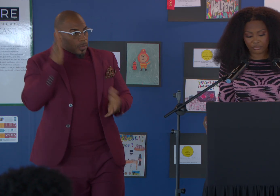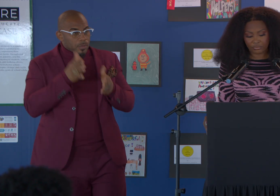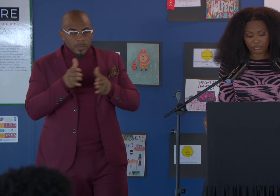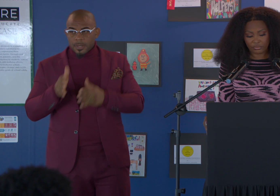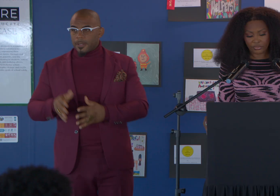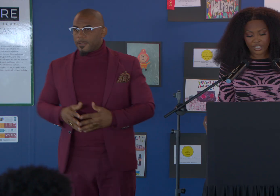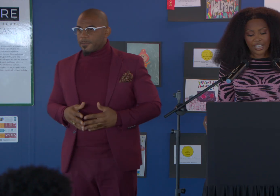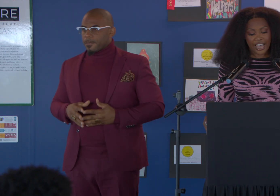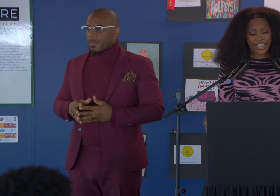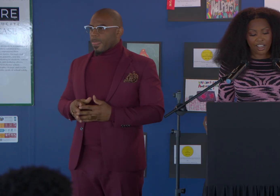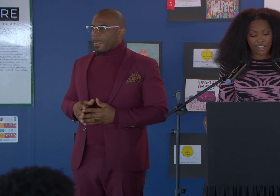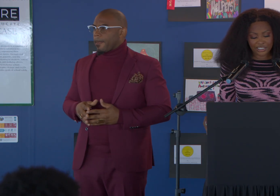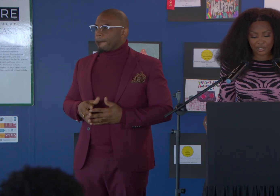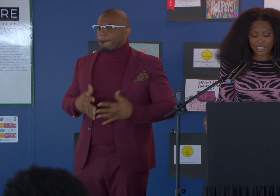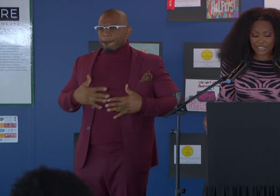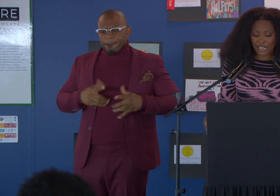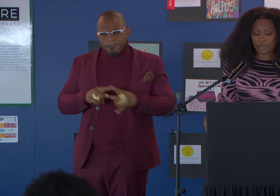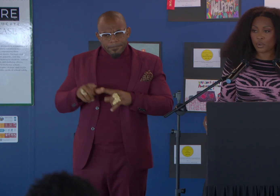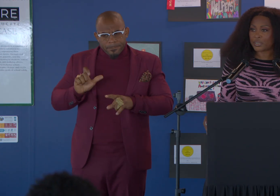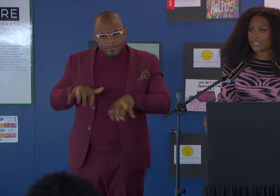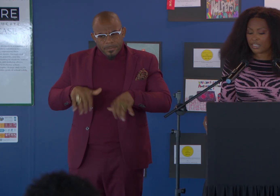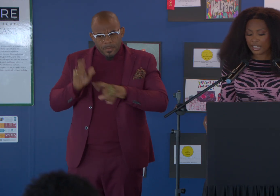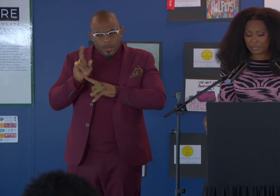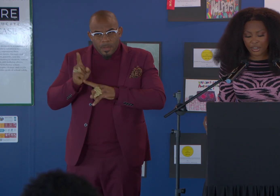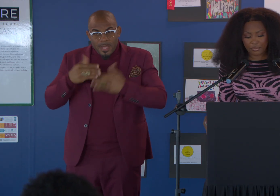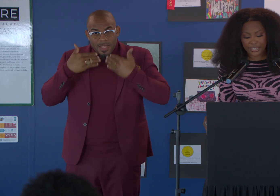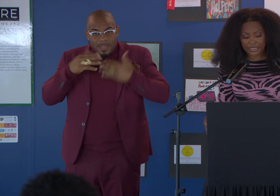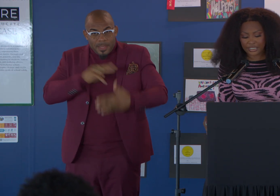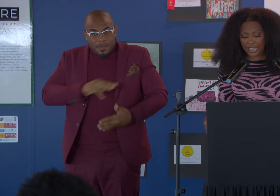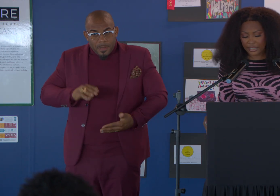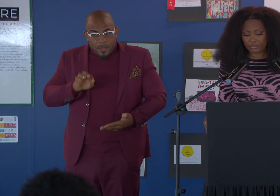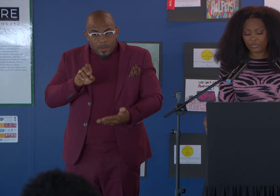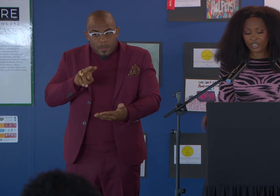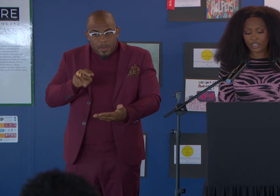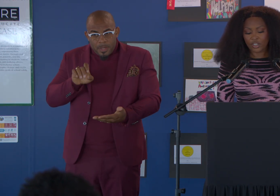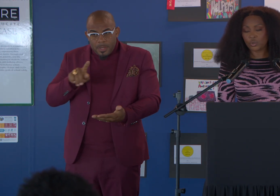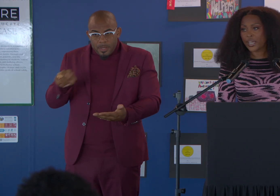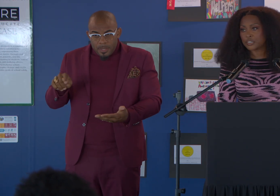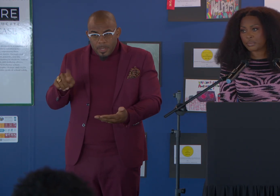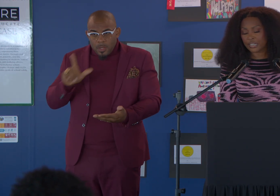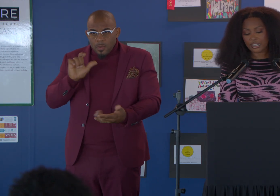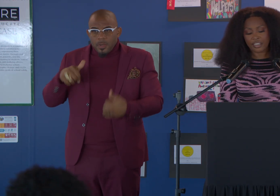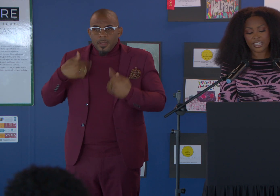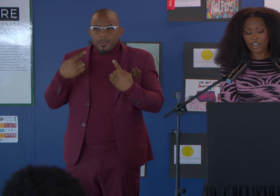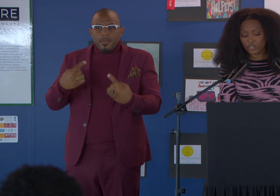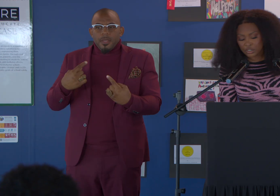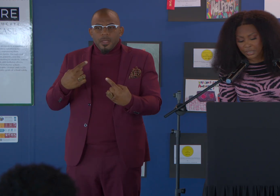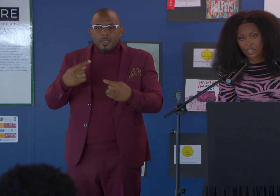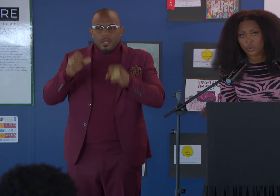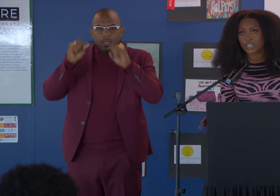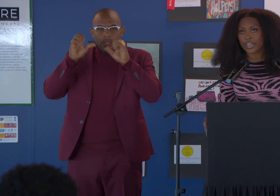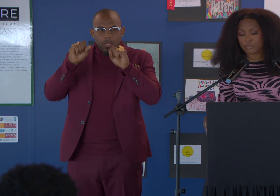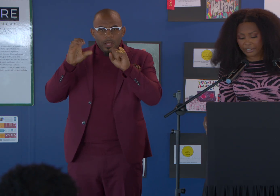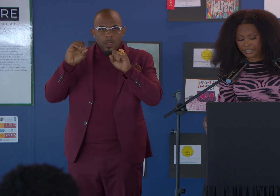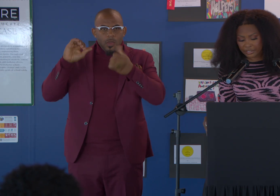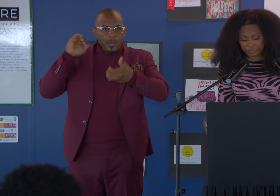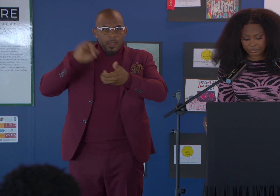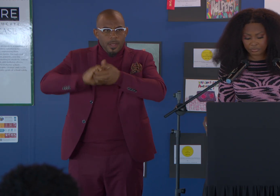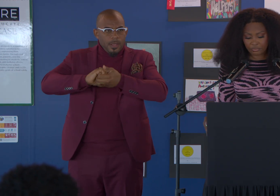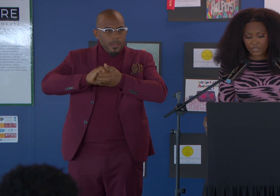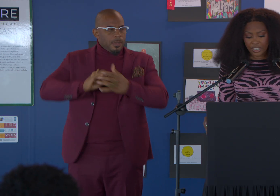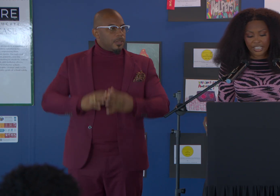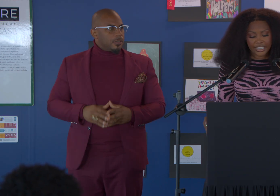ways. I also need to take a moment to thank Mayor Brandon Scott, who has been the ultimate